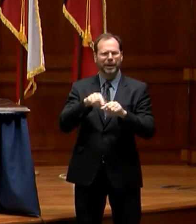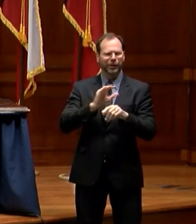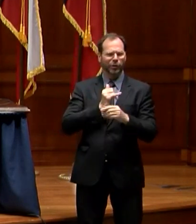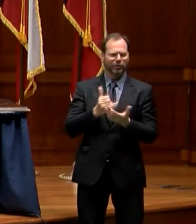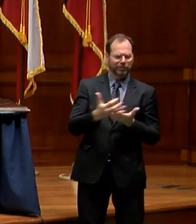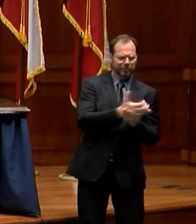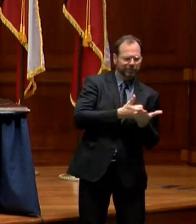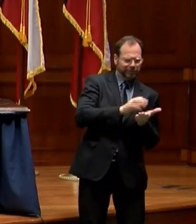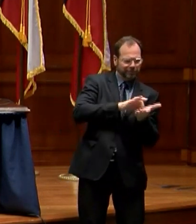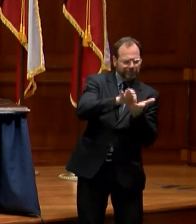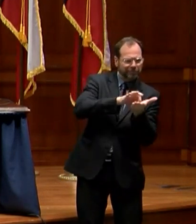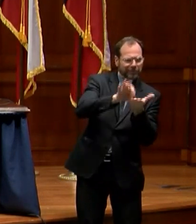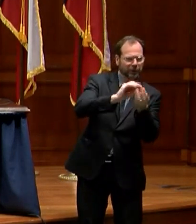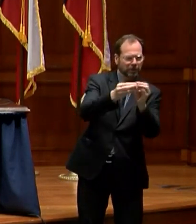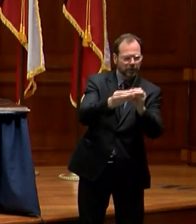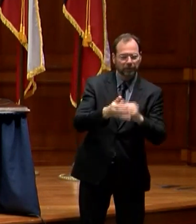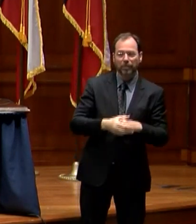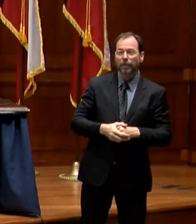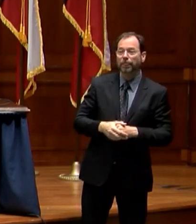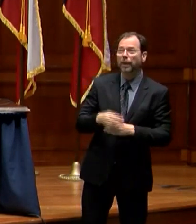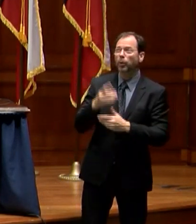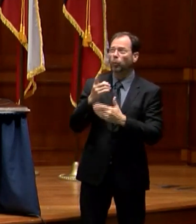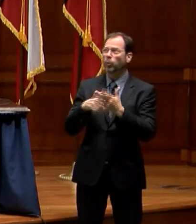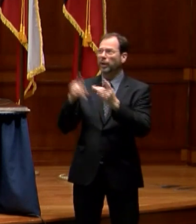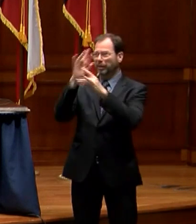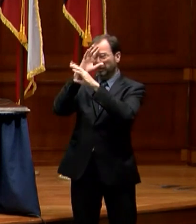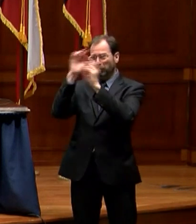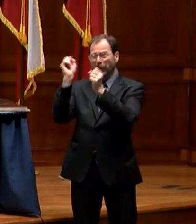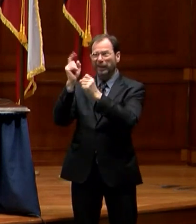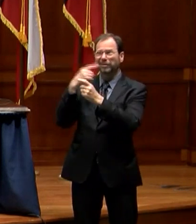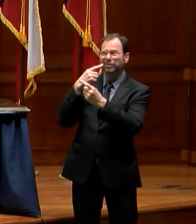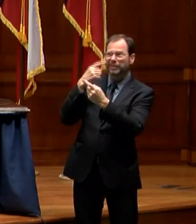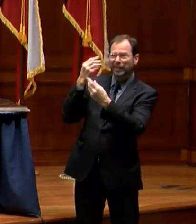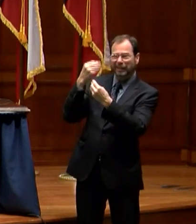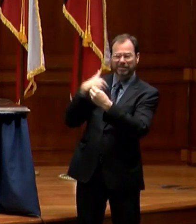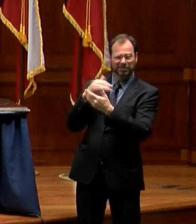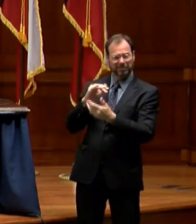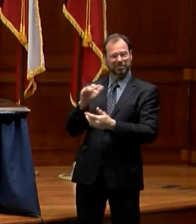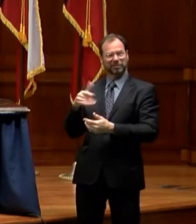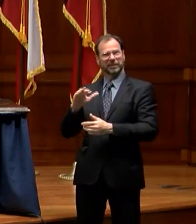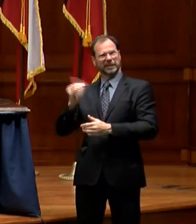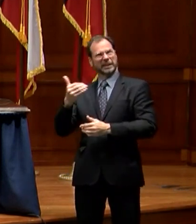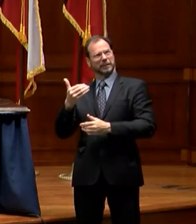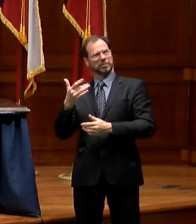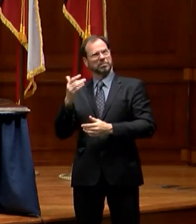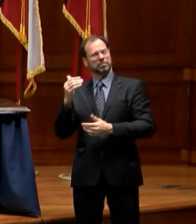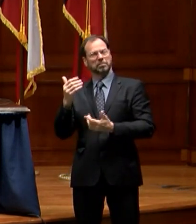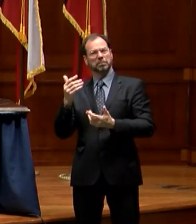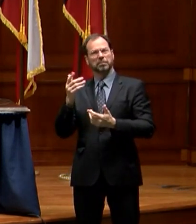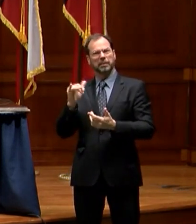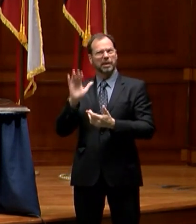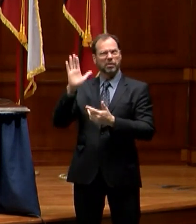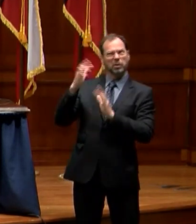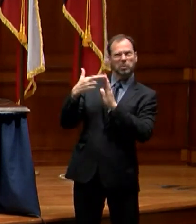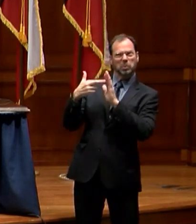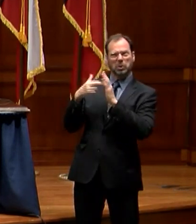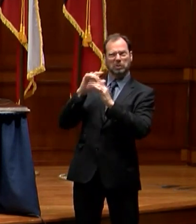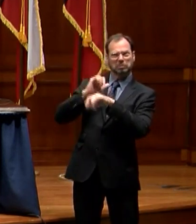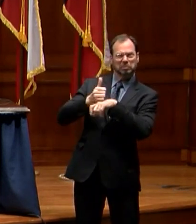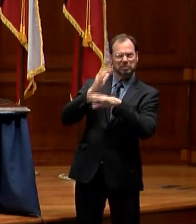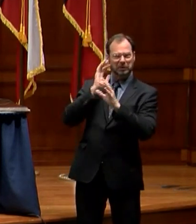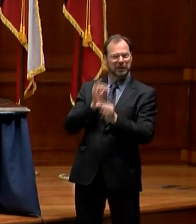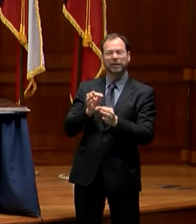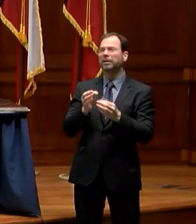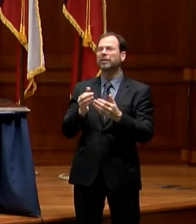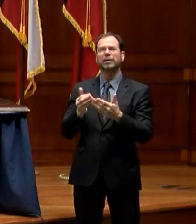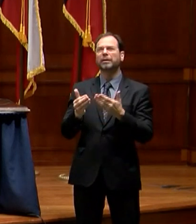state. The perception I have from what the President has been talking about is that that the standards they come up with probably will